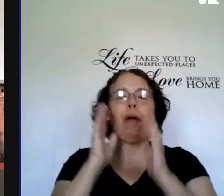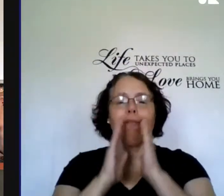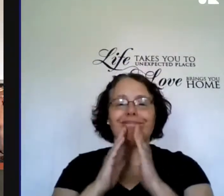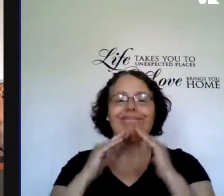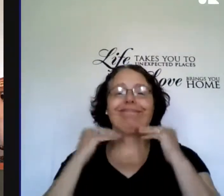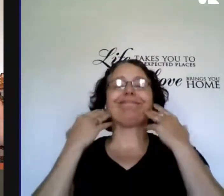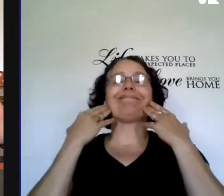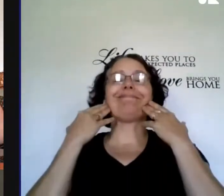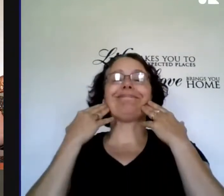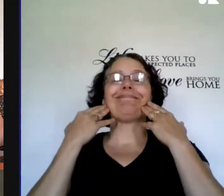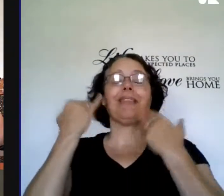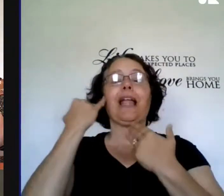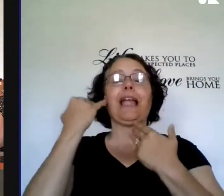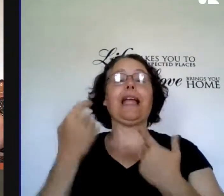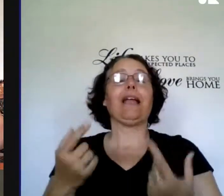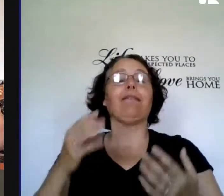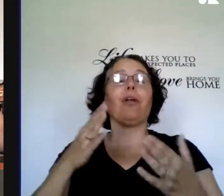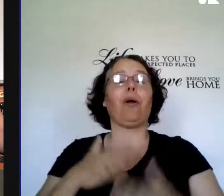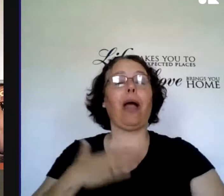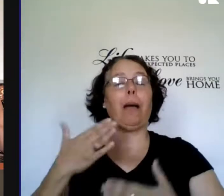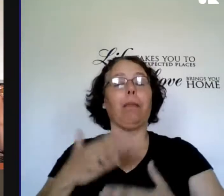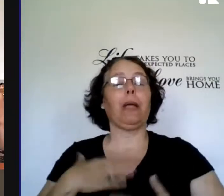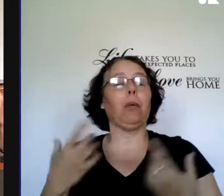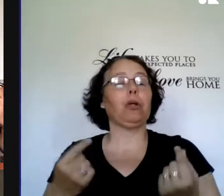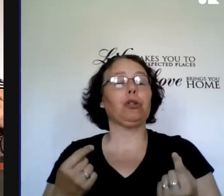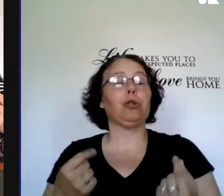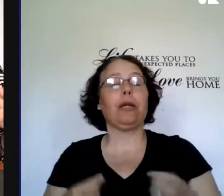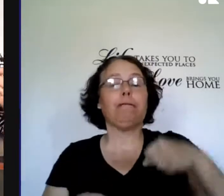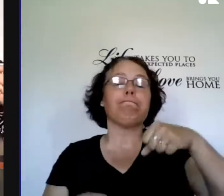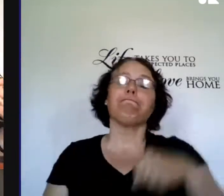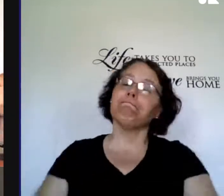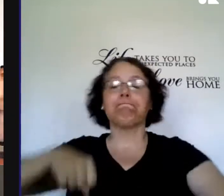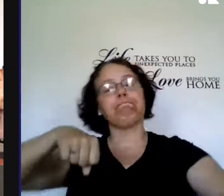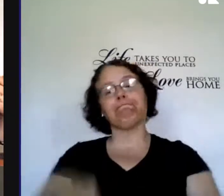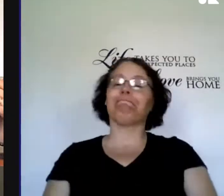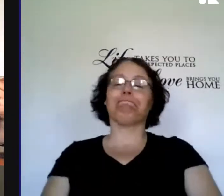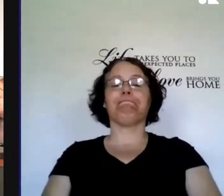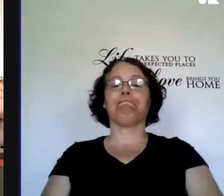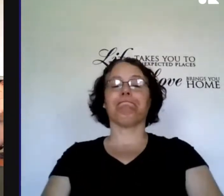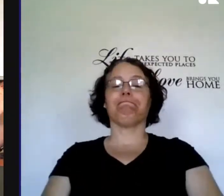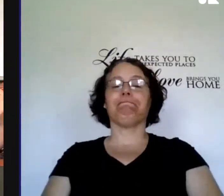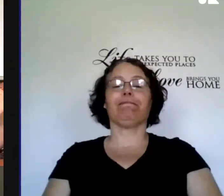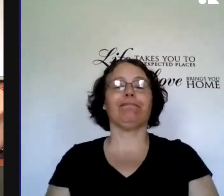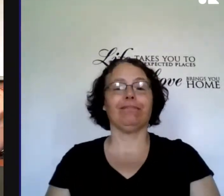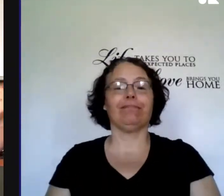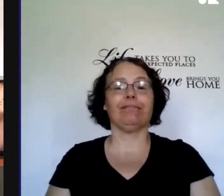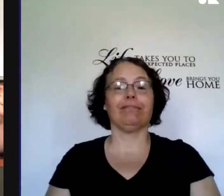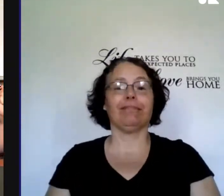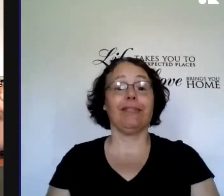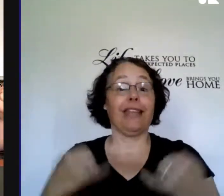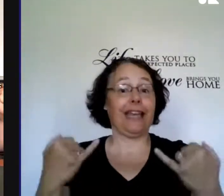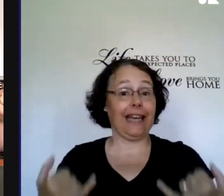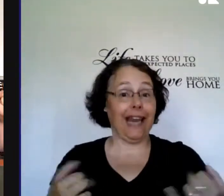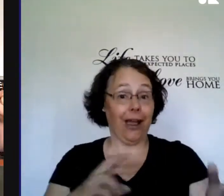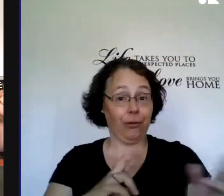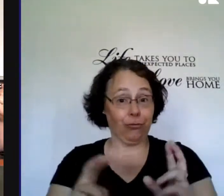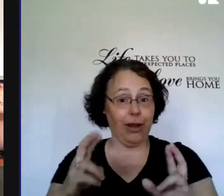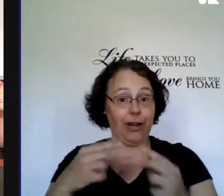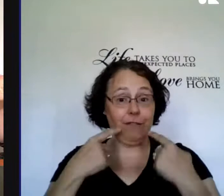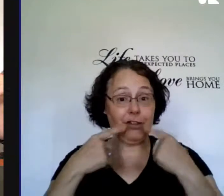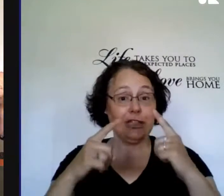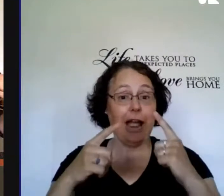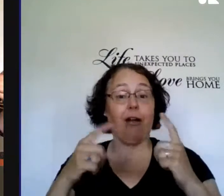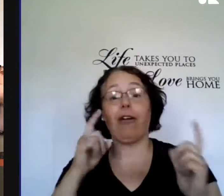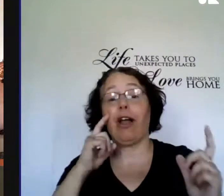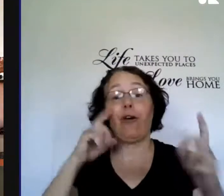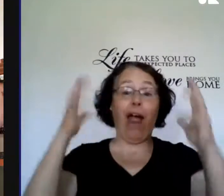surely show it. If you're happy and you know it, stomp your feet. Are you ready to shout,